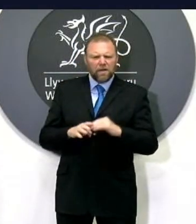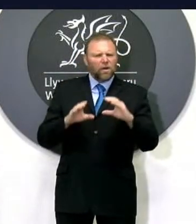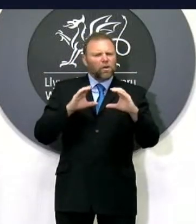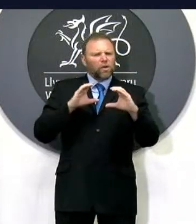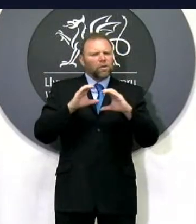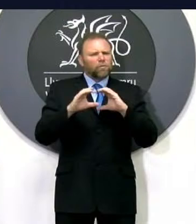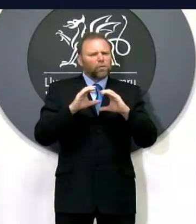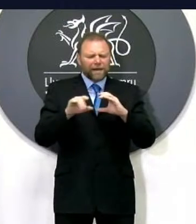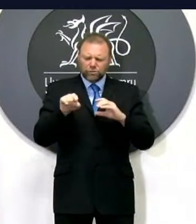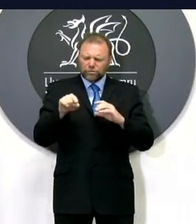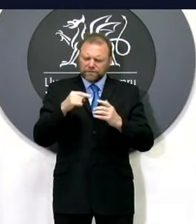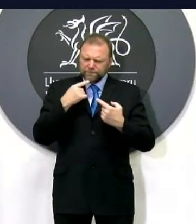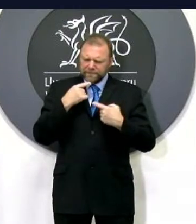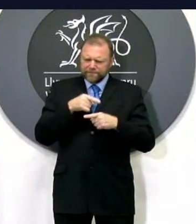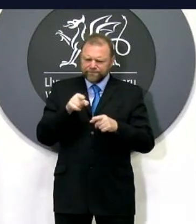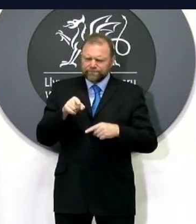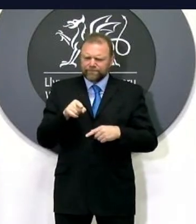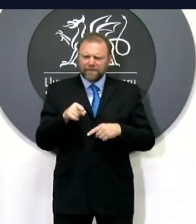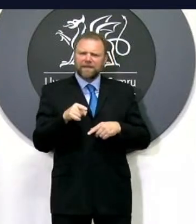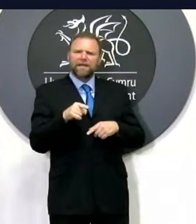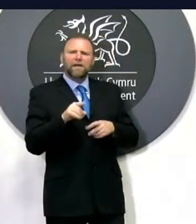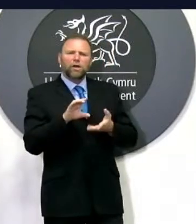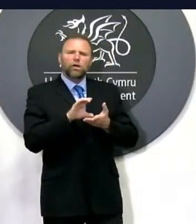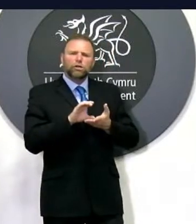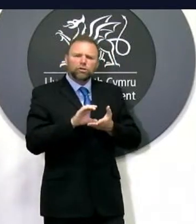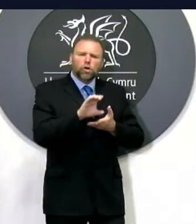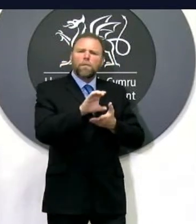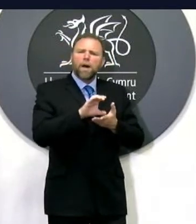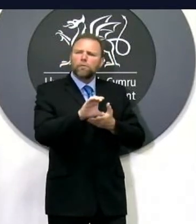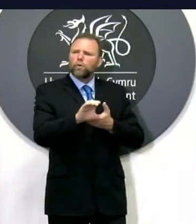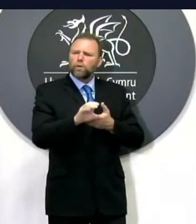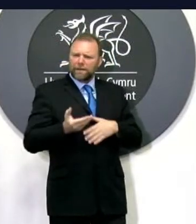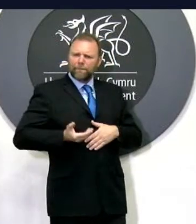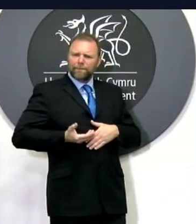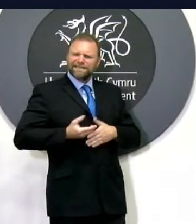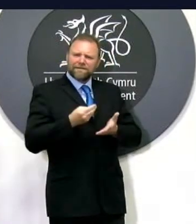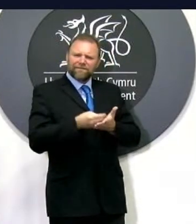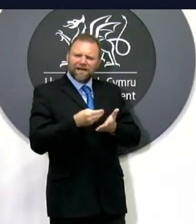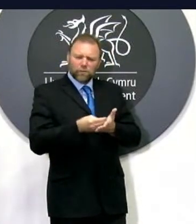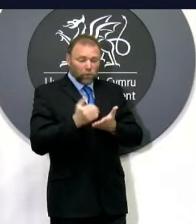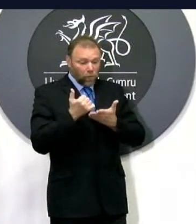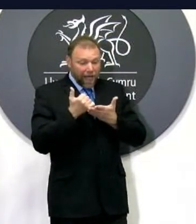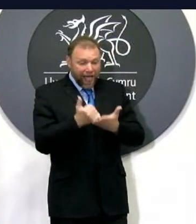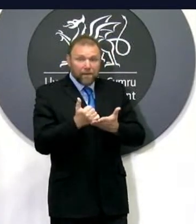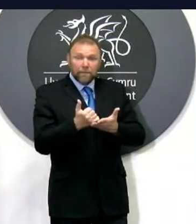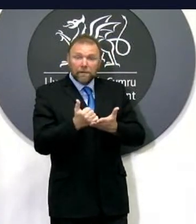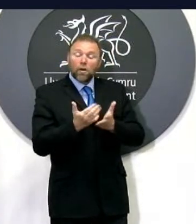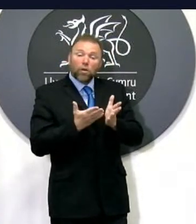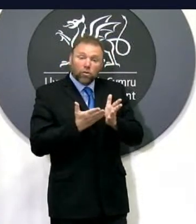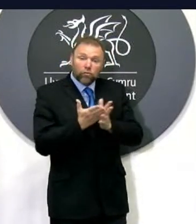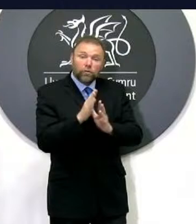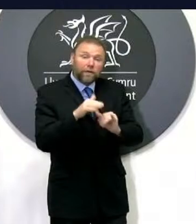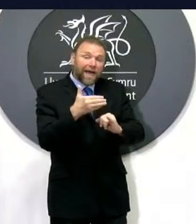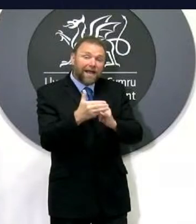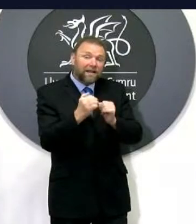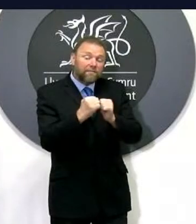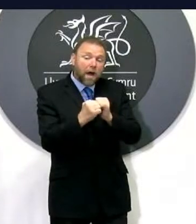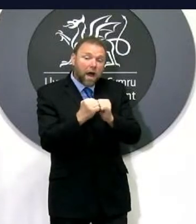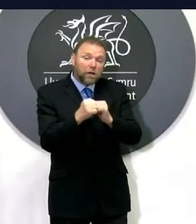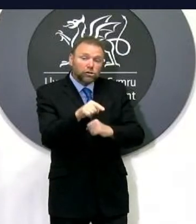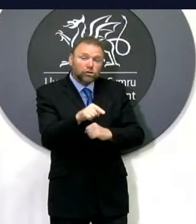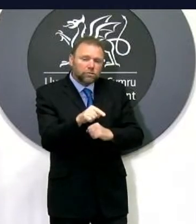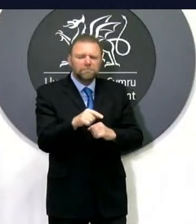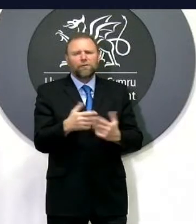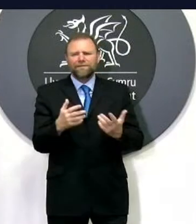specifically detailed that the top-up to the Restrictions Business Fund for Hospitality was to help businesses with operational costs through to the end of March. March is